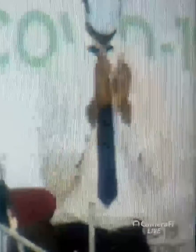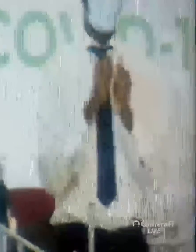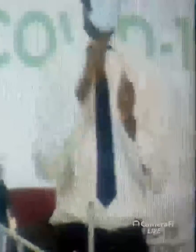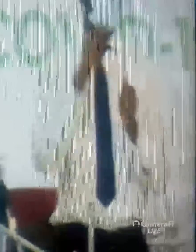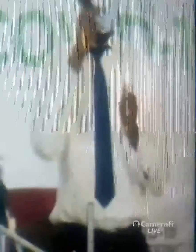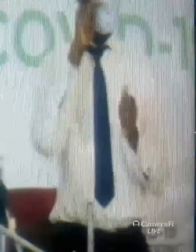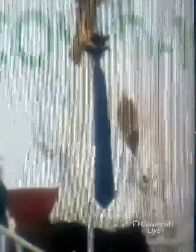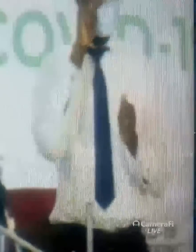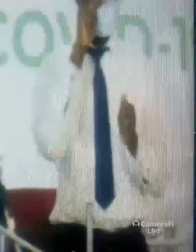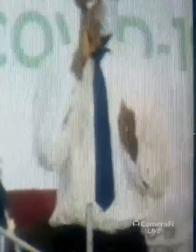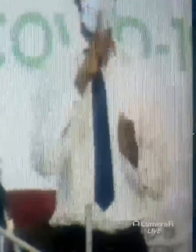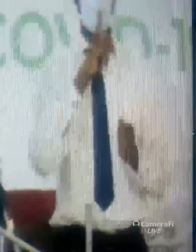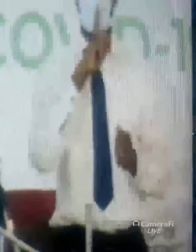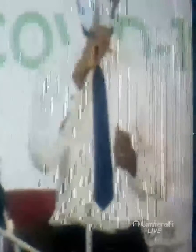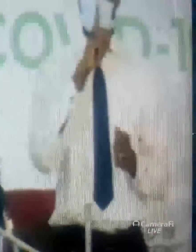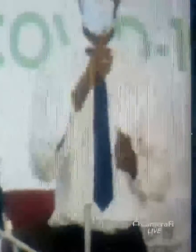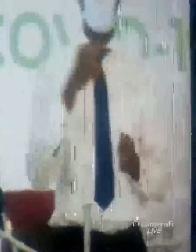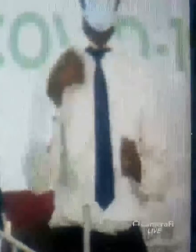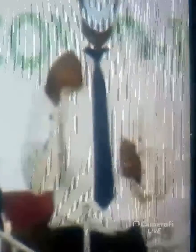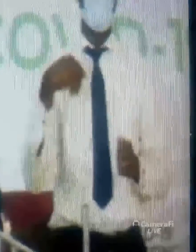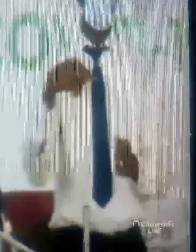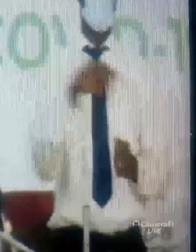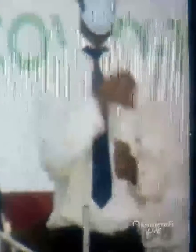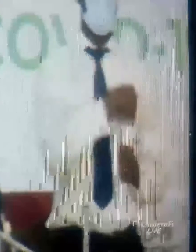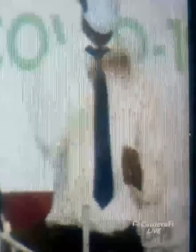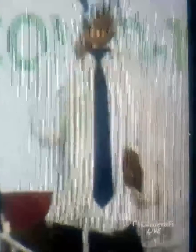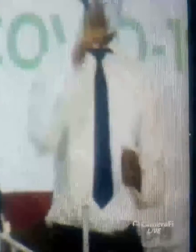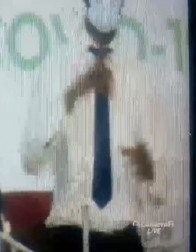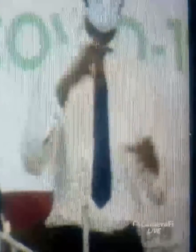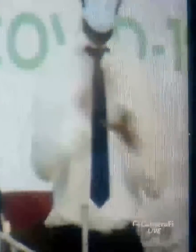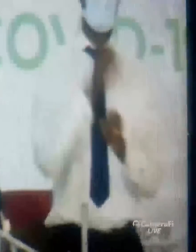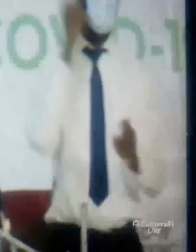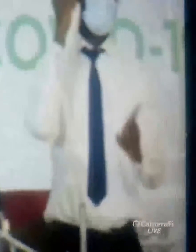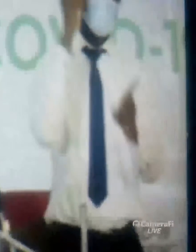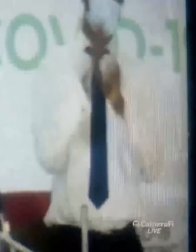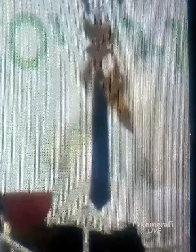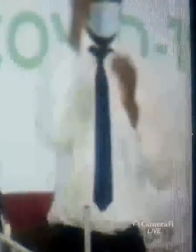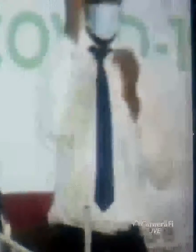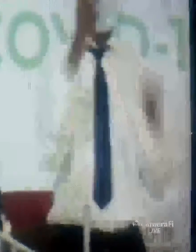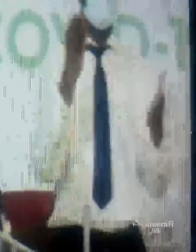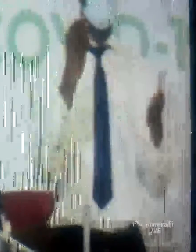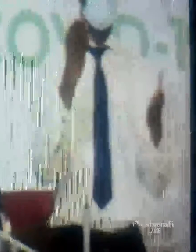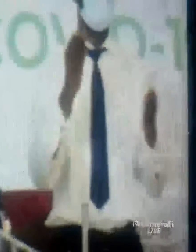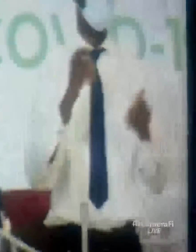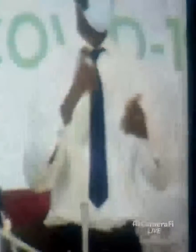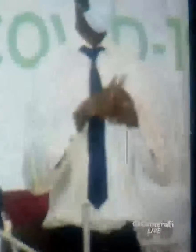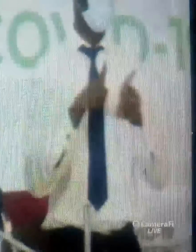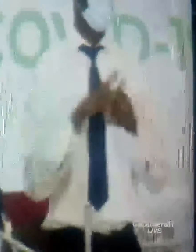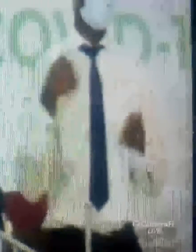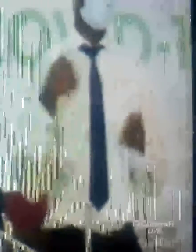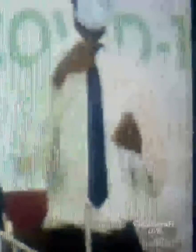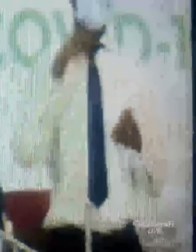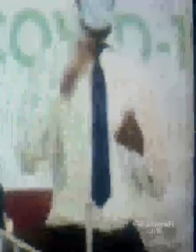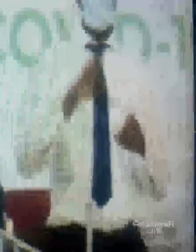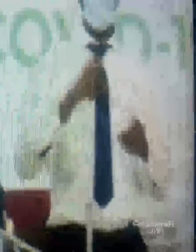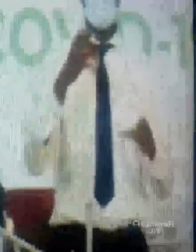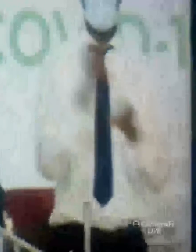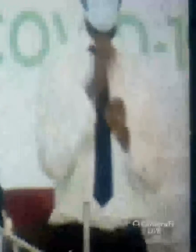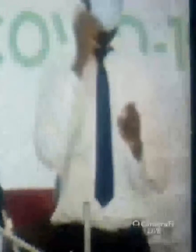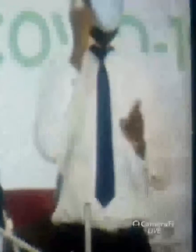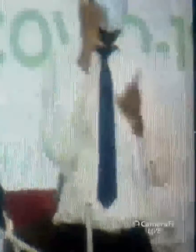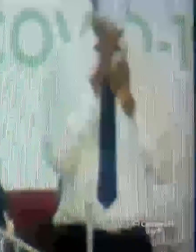You have to get the right information and get the right people that they listen to. Okay? So for example, it could be somebody who